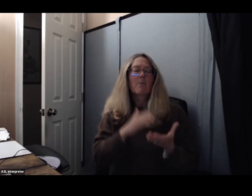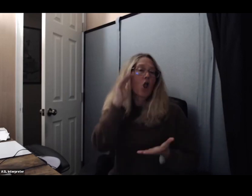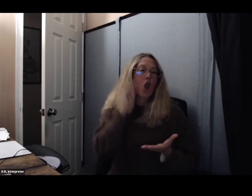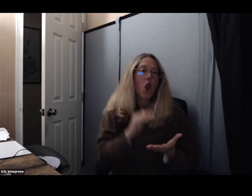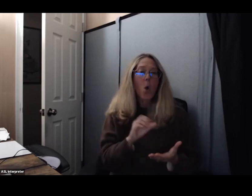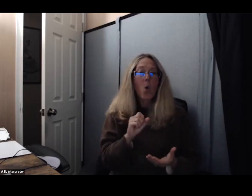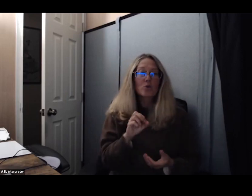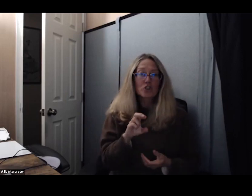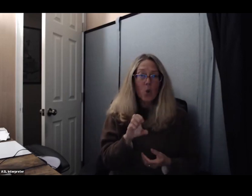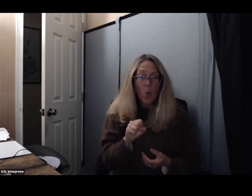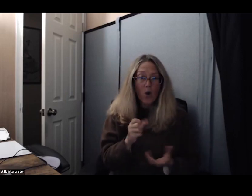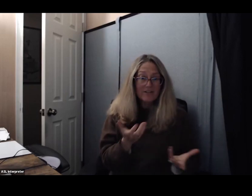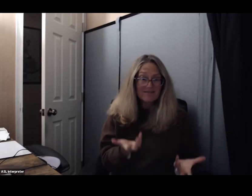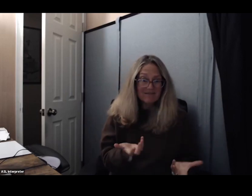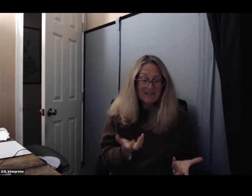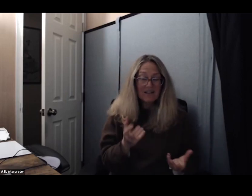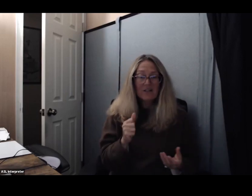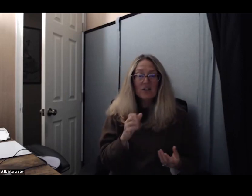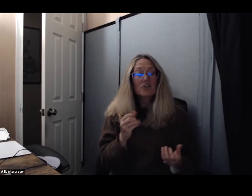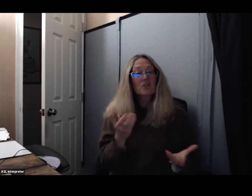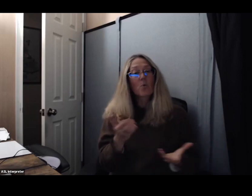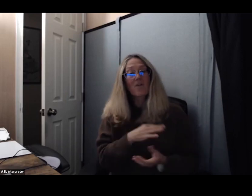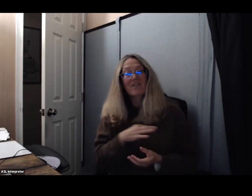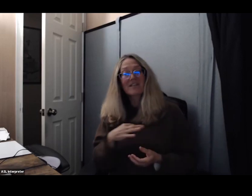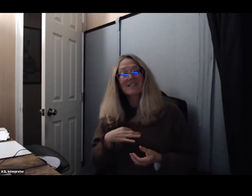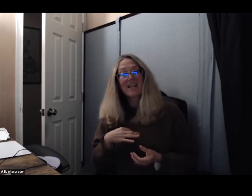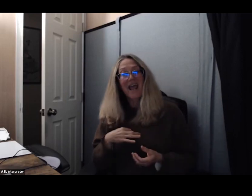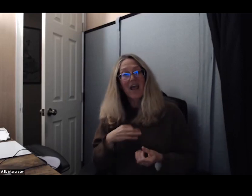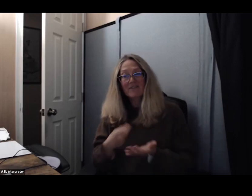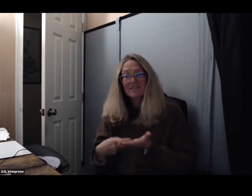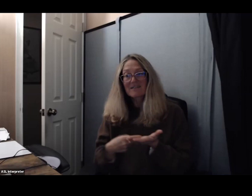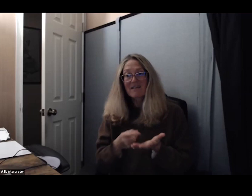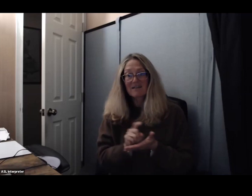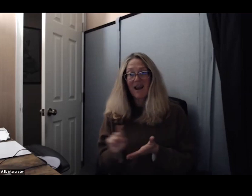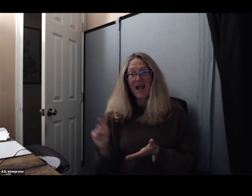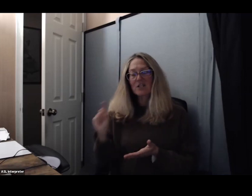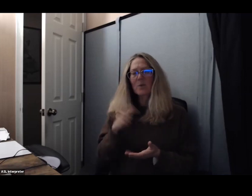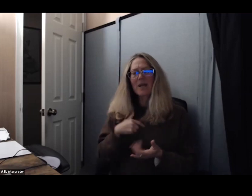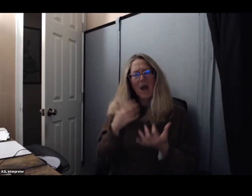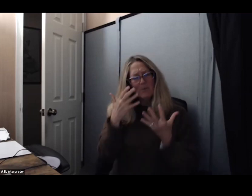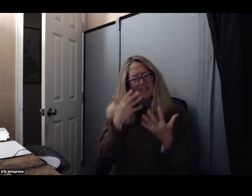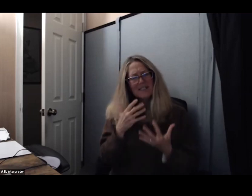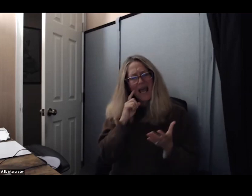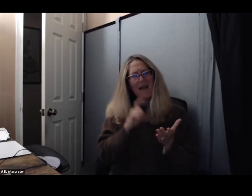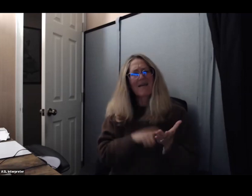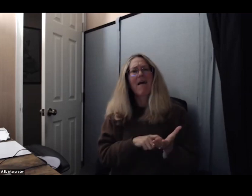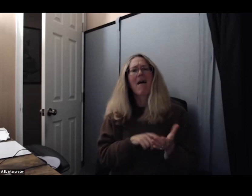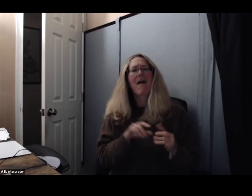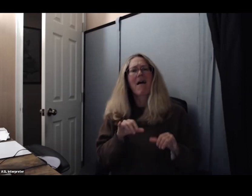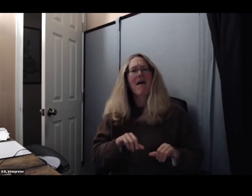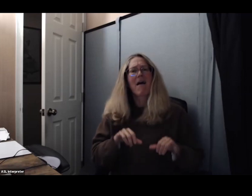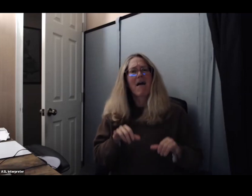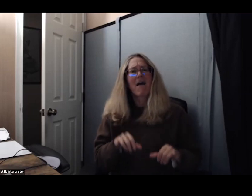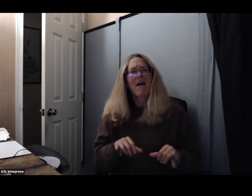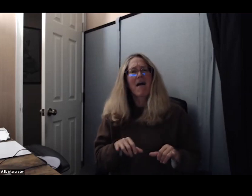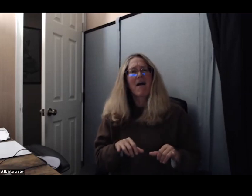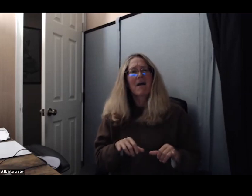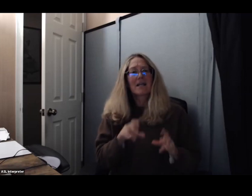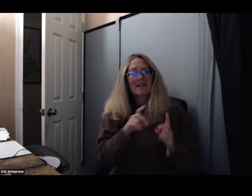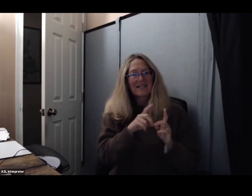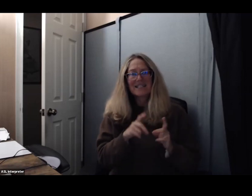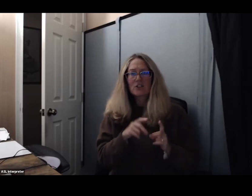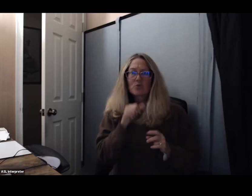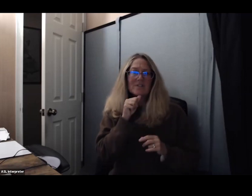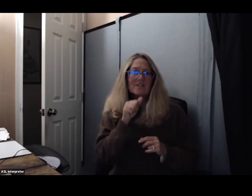scores. And so the things that the staff brought up last week, I was sad to see that the